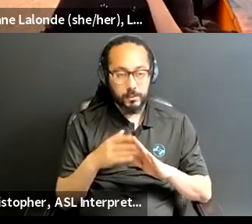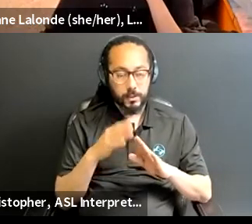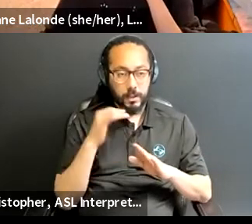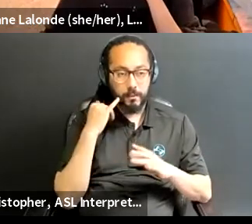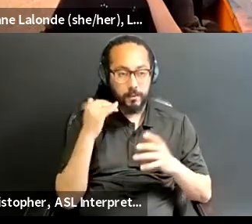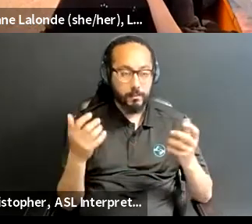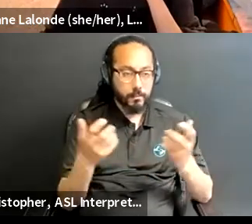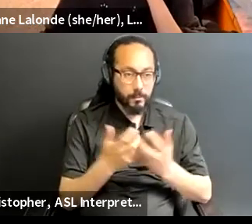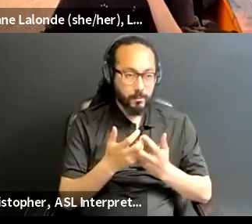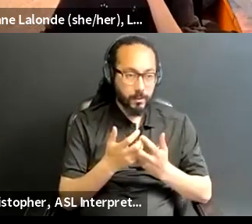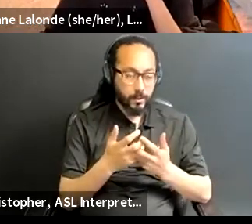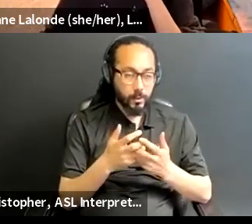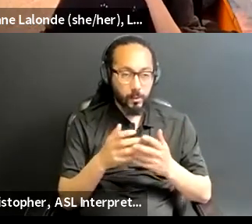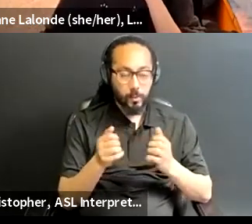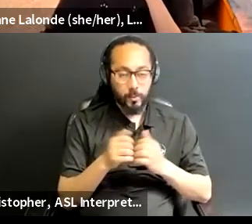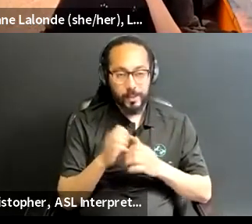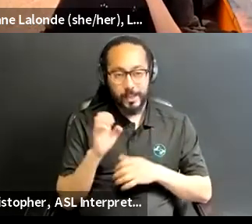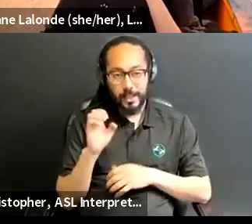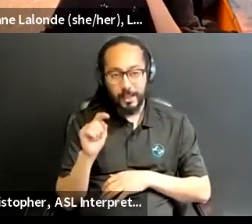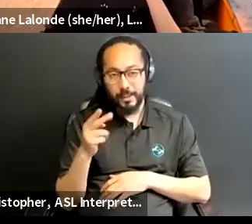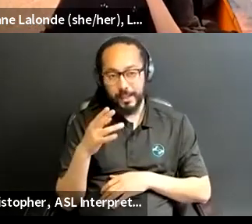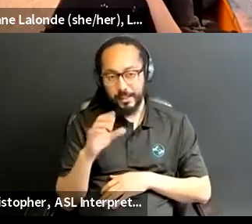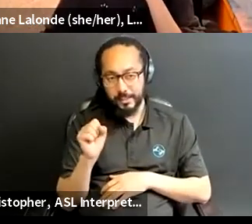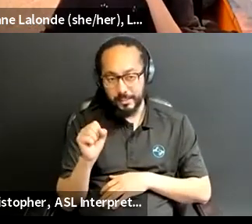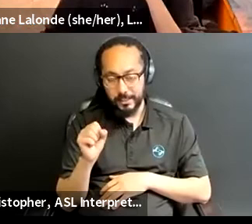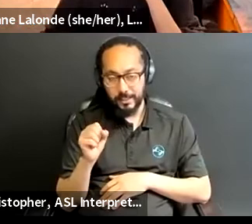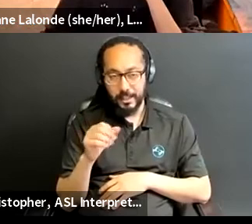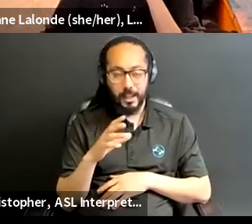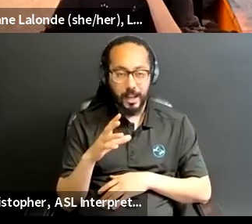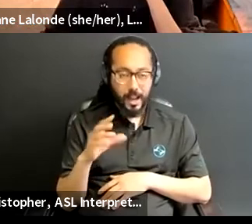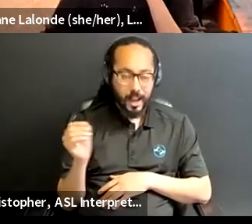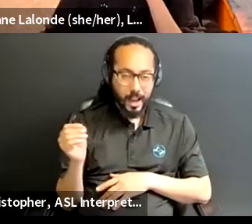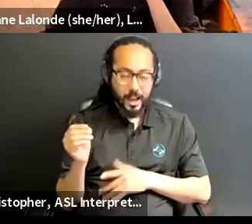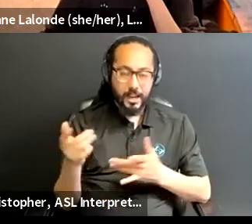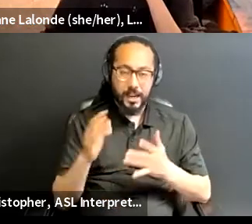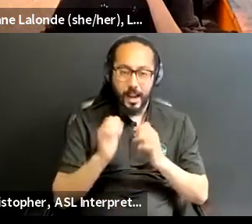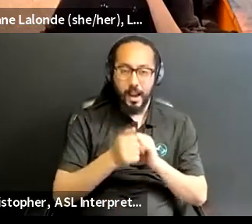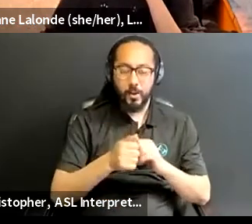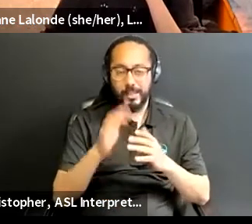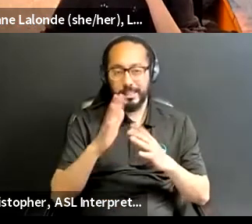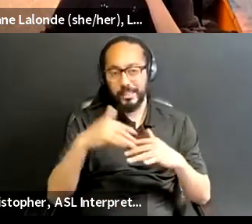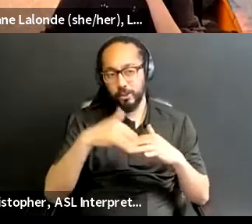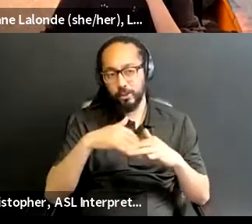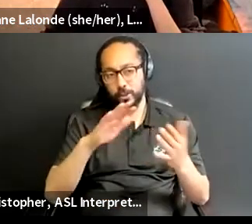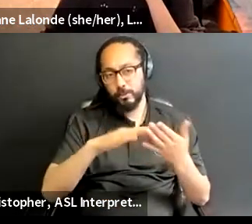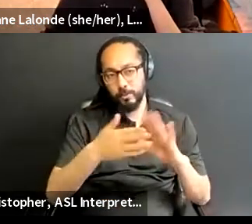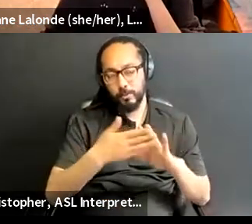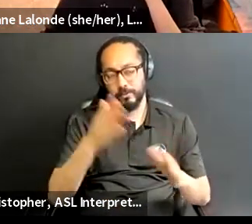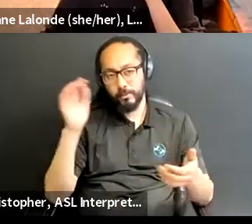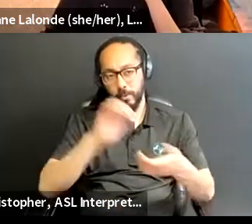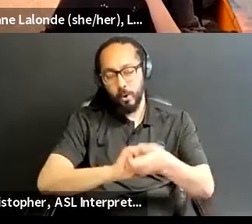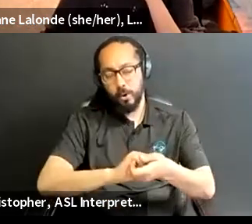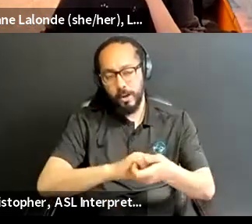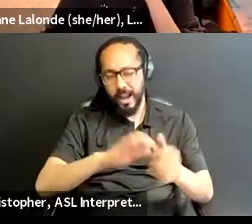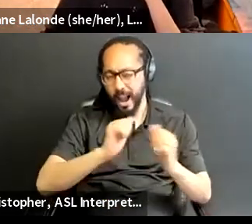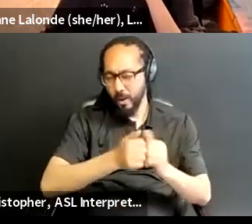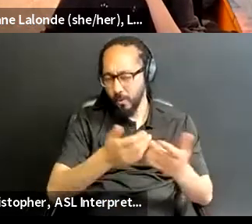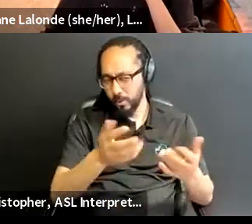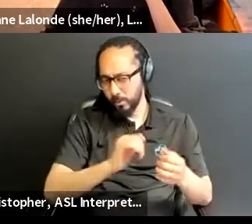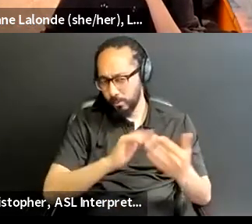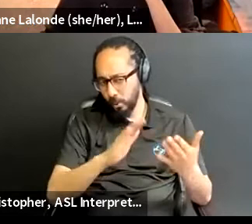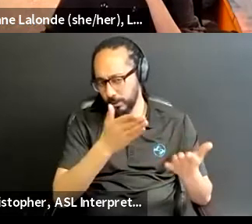ethics and the approaches that we know have been set forward by Indigenous communities for partnering with them. Yeah,